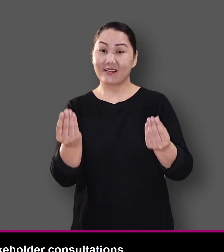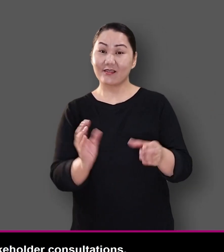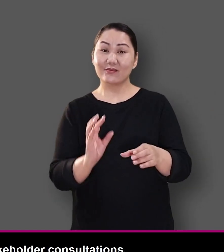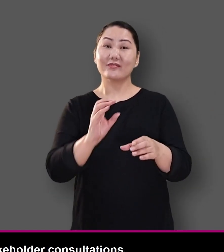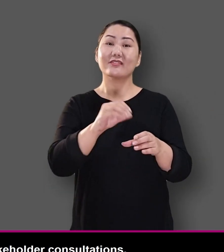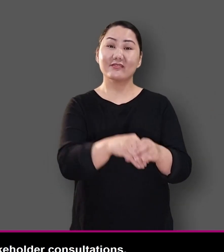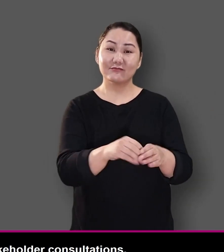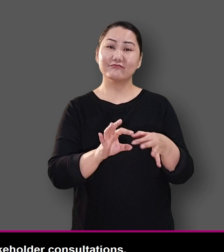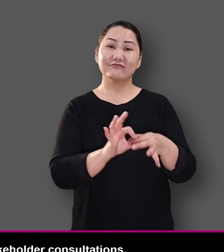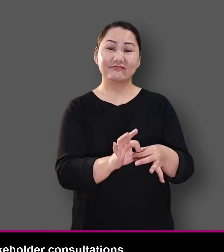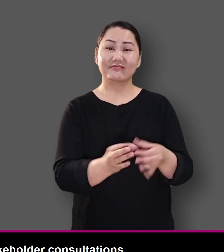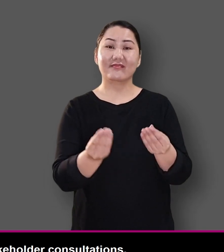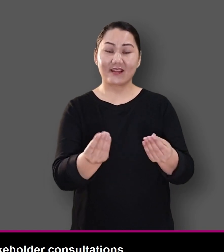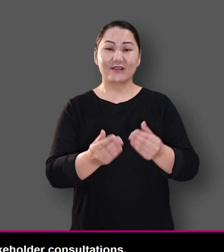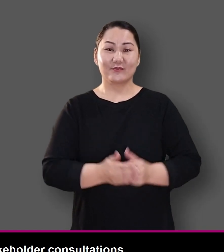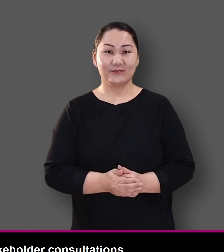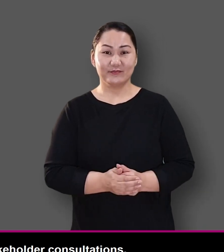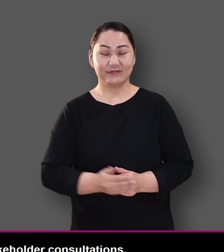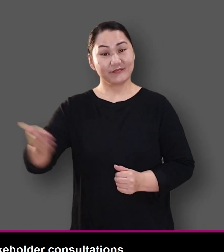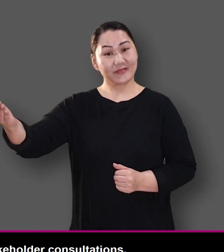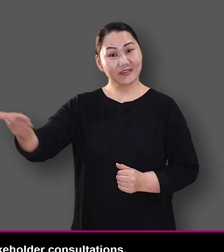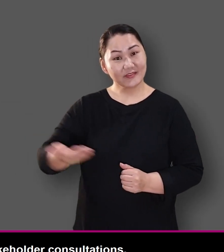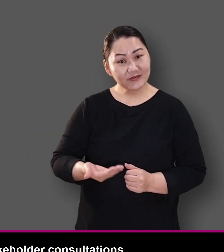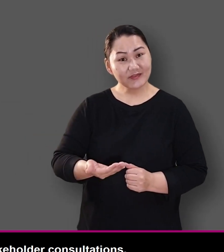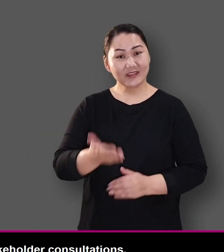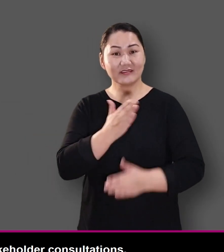This includes stakeholder consultations,